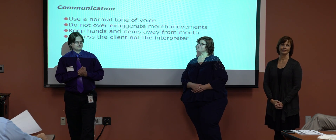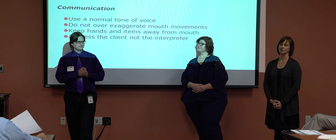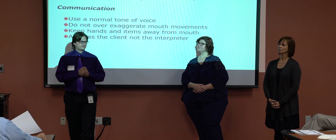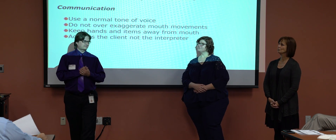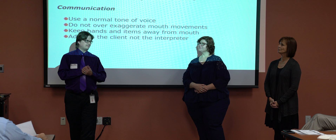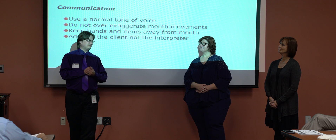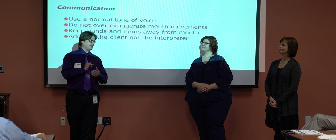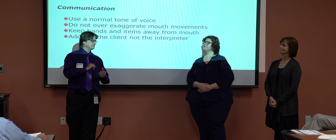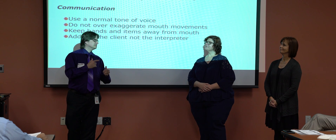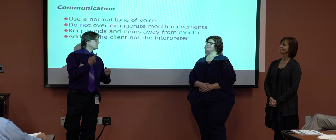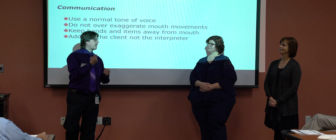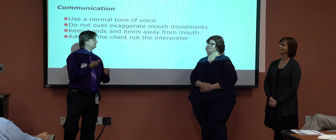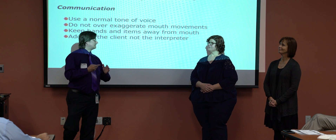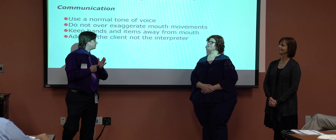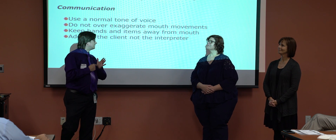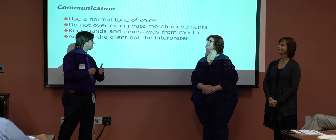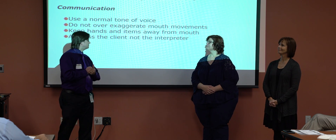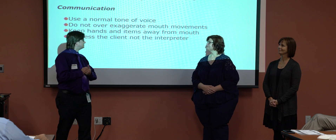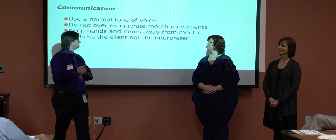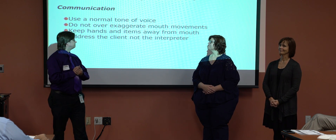on the road